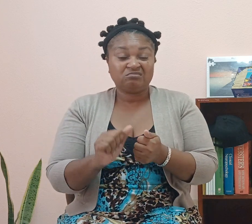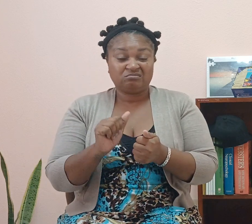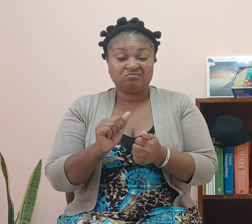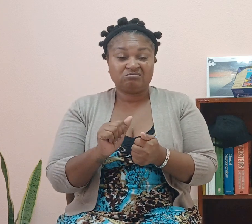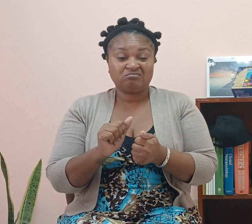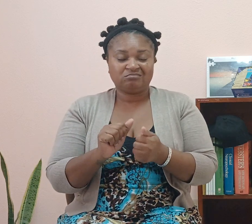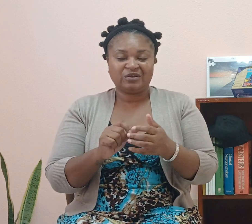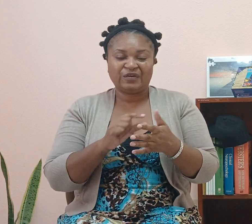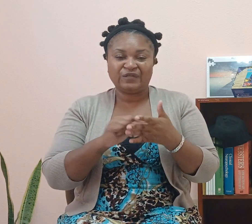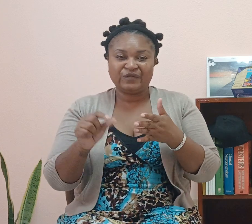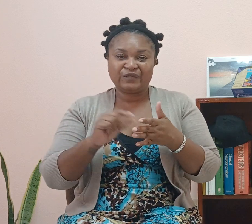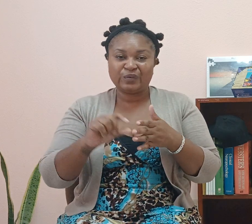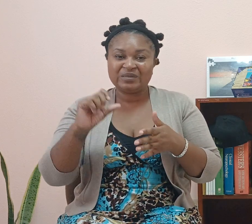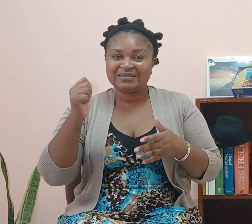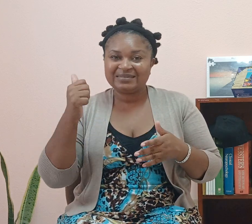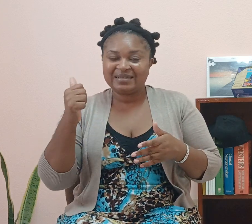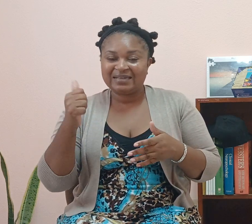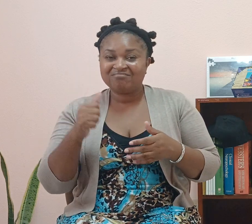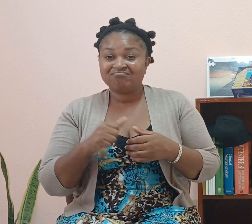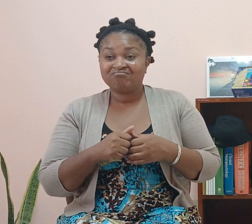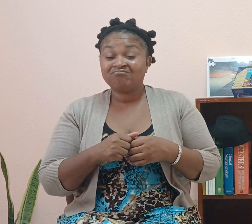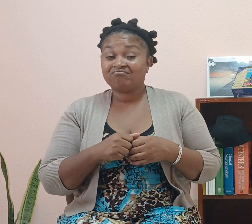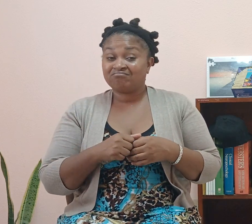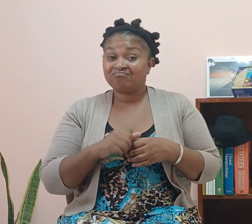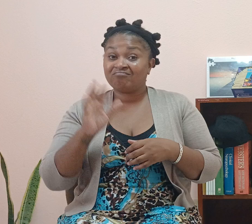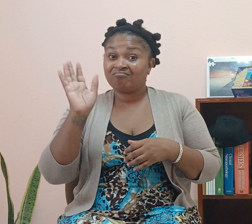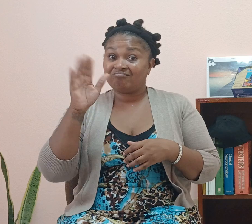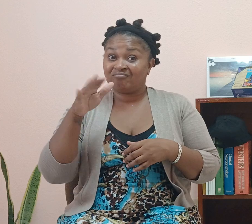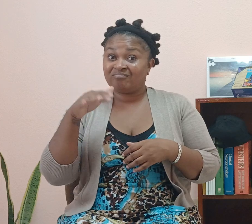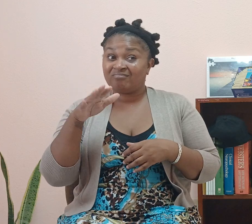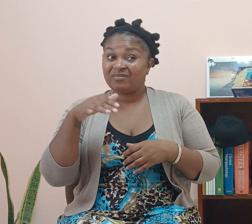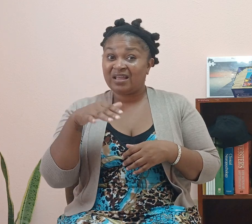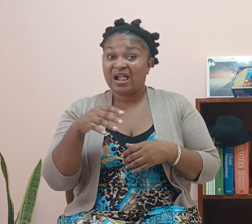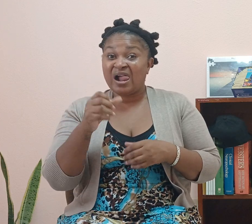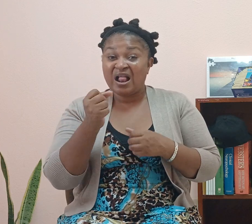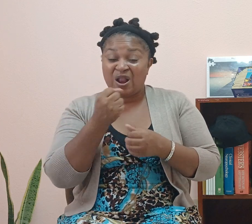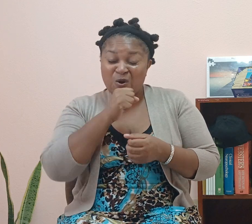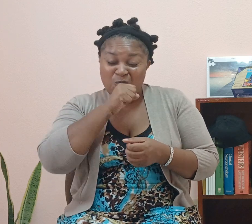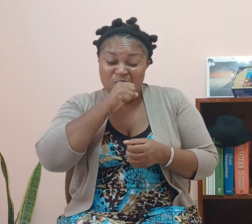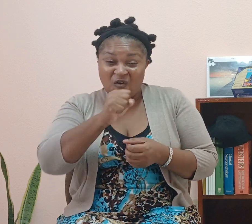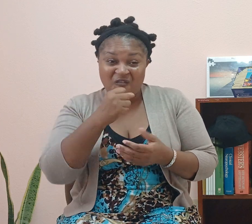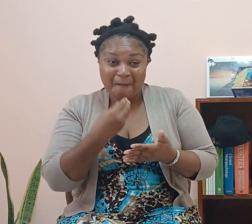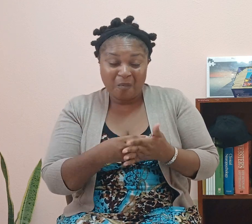10. The love of money is the root of all kinds of evil.